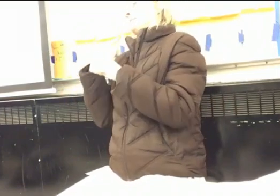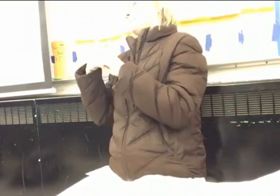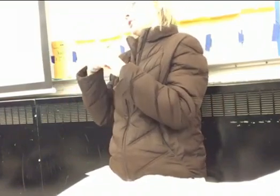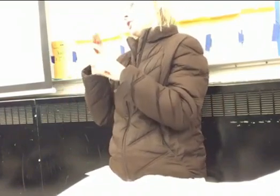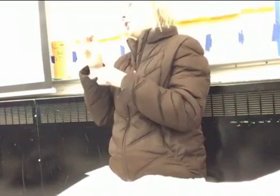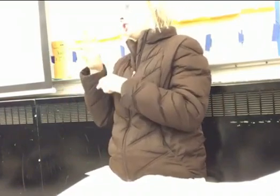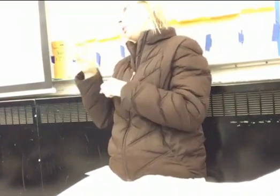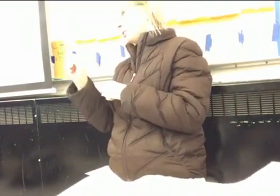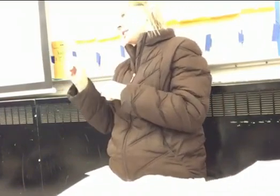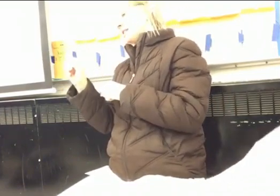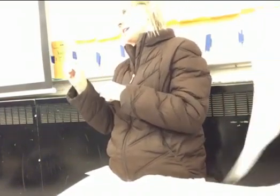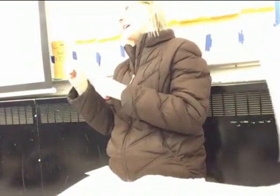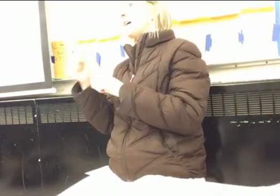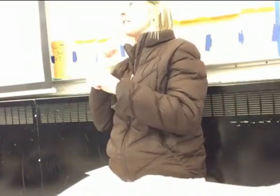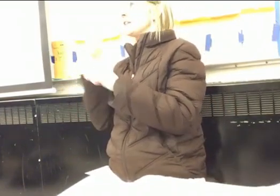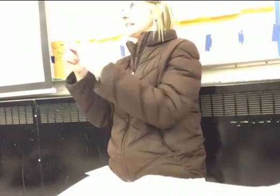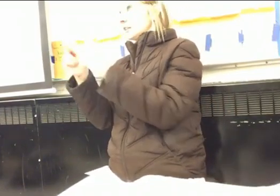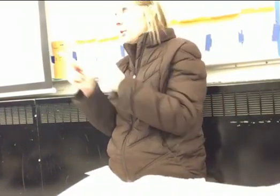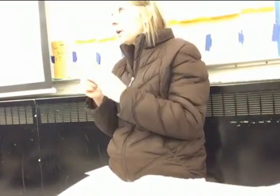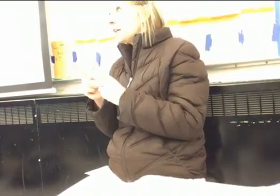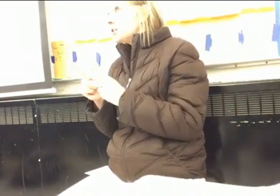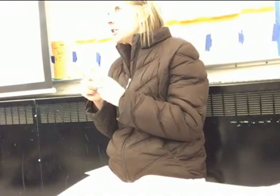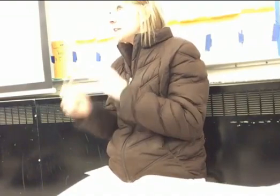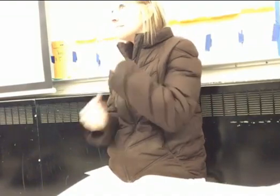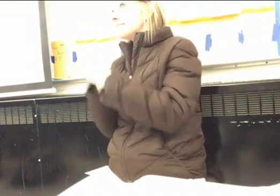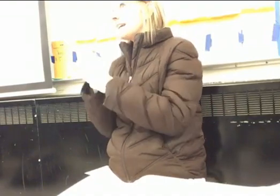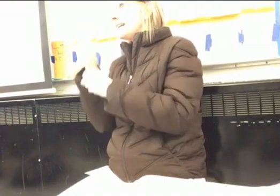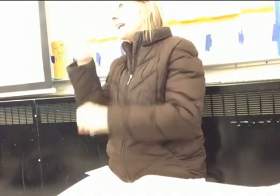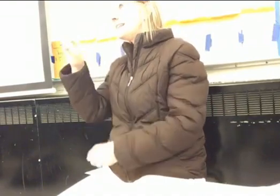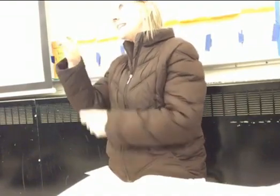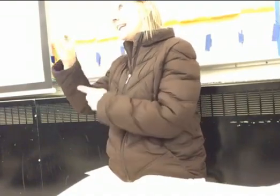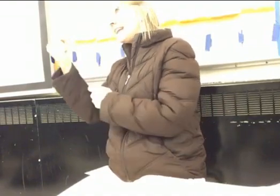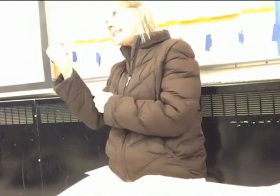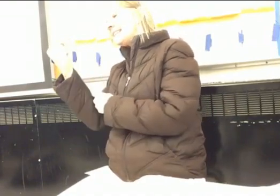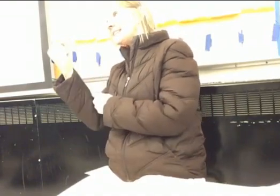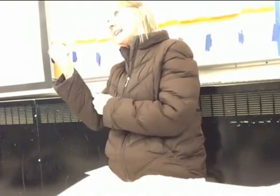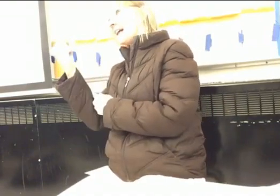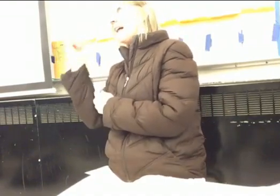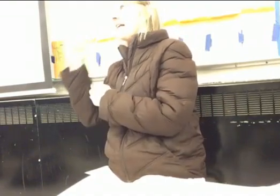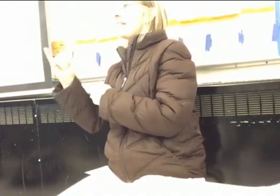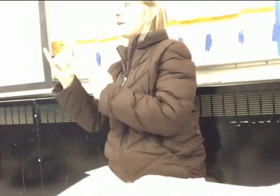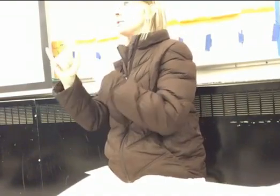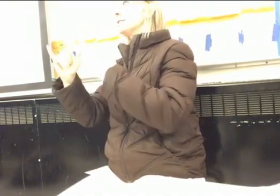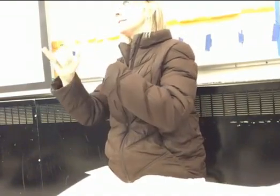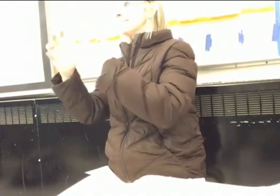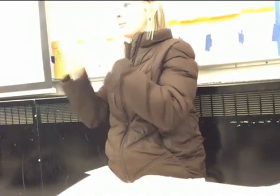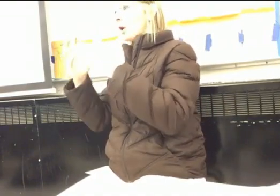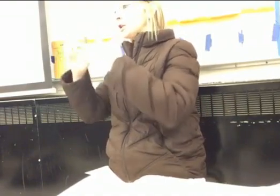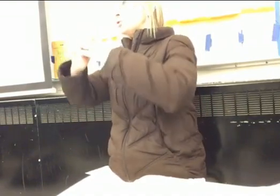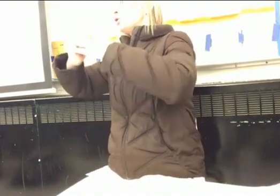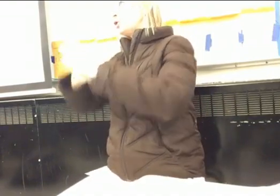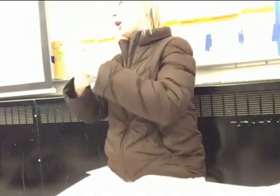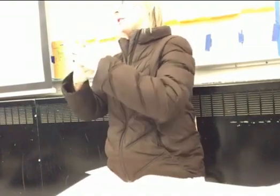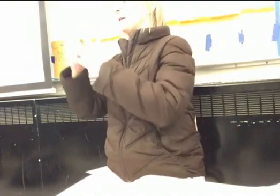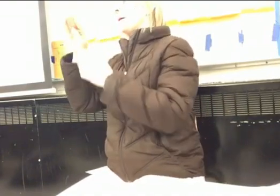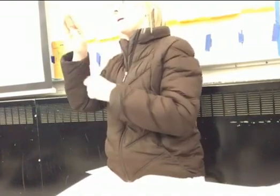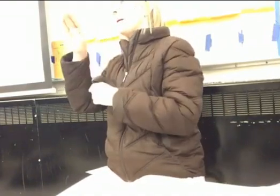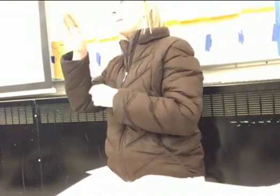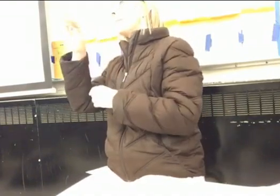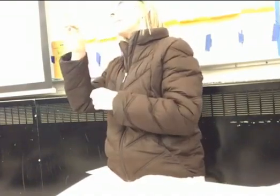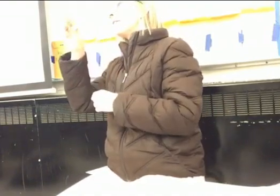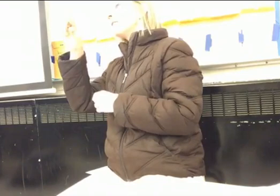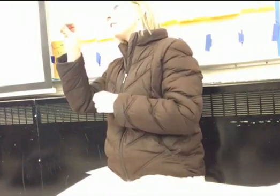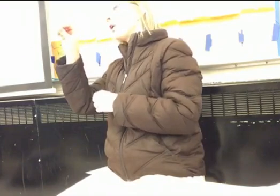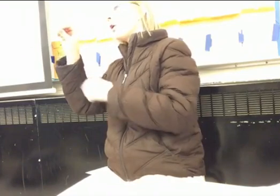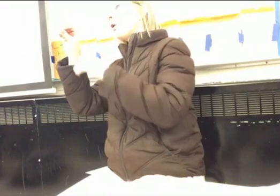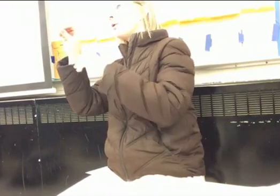news. There was a location in the 1990s that was designated to restart the buffalo population. Does anybody know where that